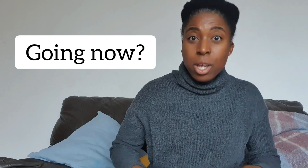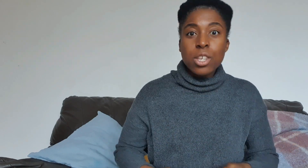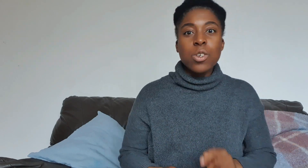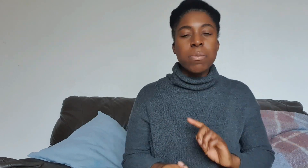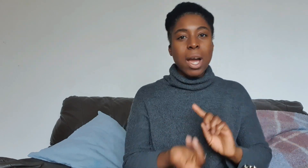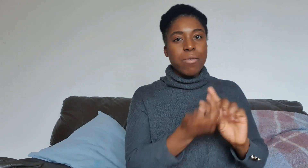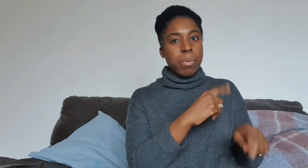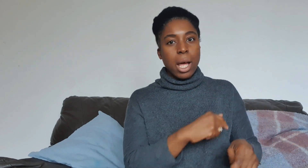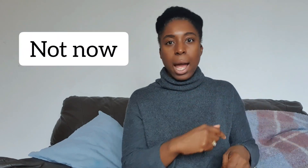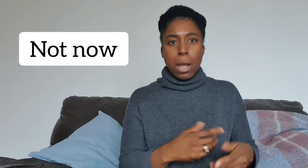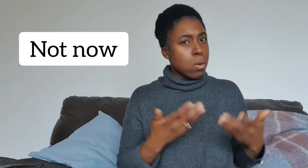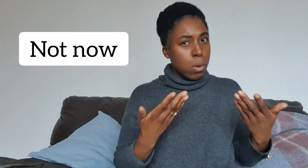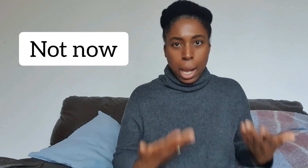you might reply,